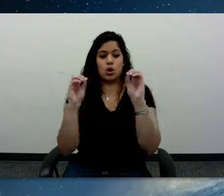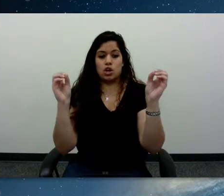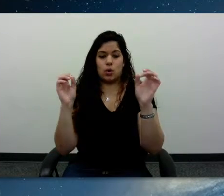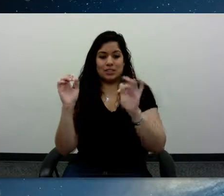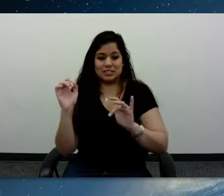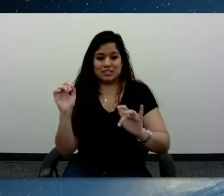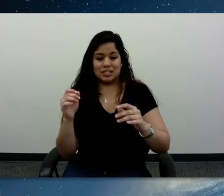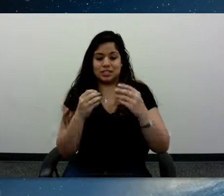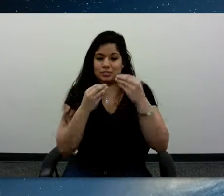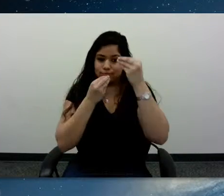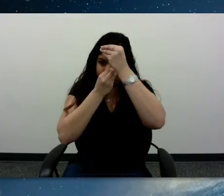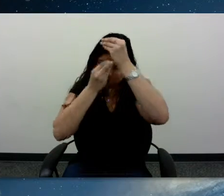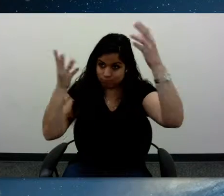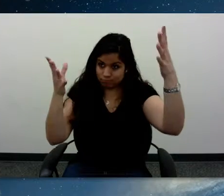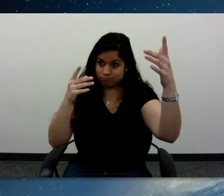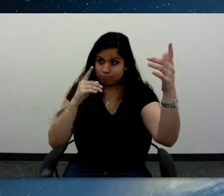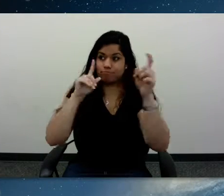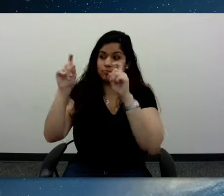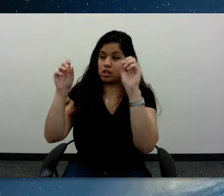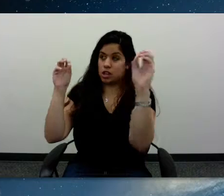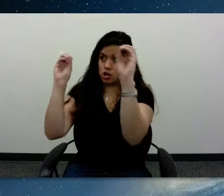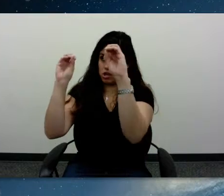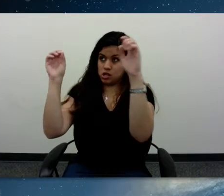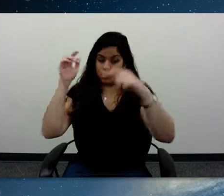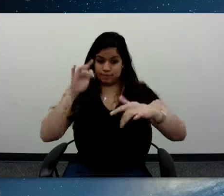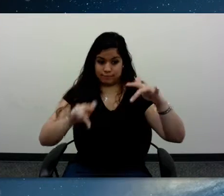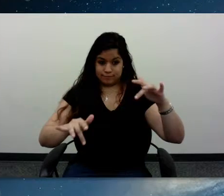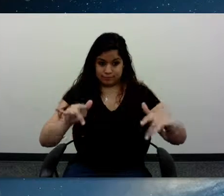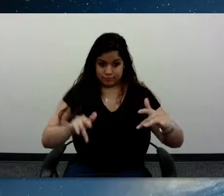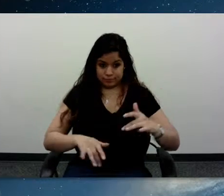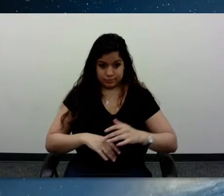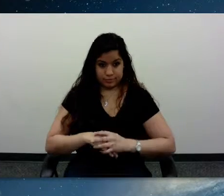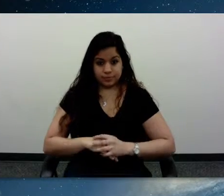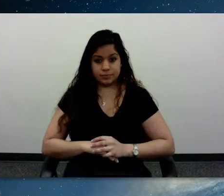patient. Do not touch patient. Analyzing rhythm.